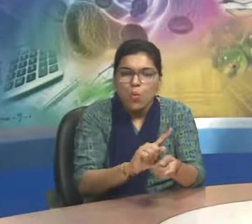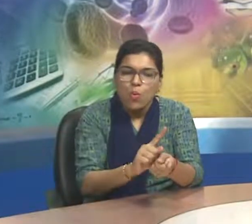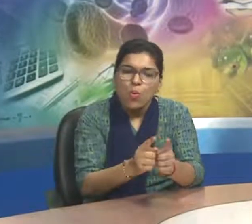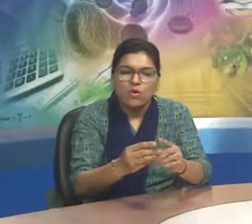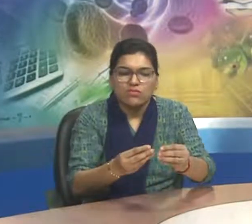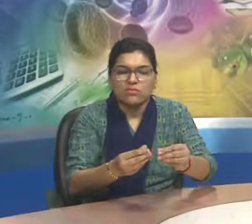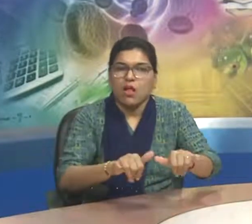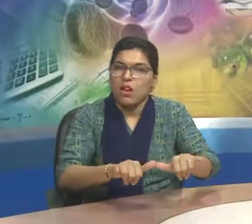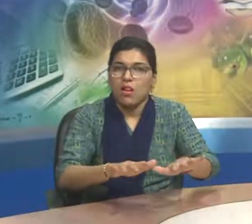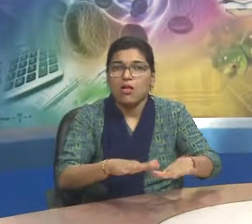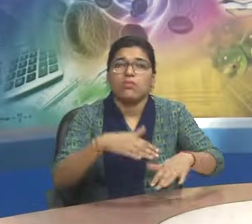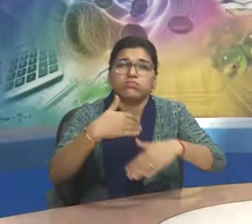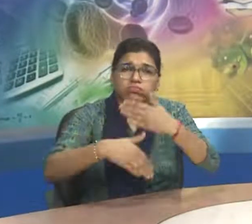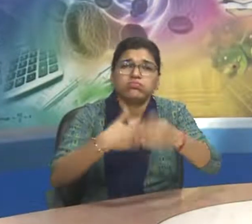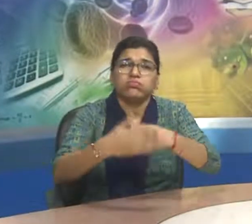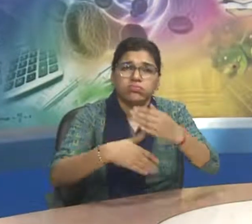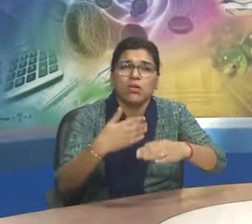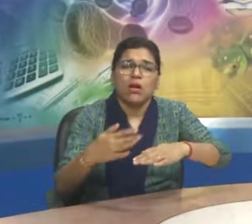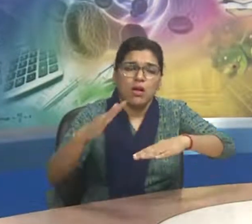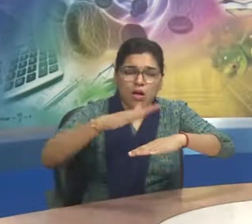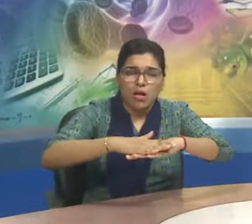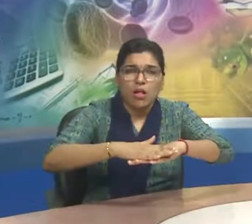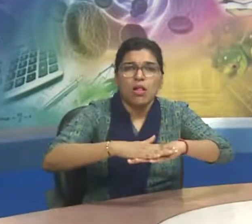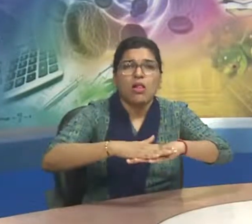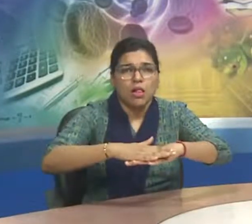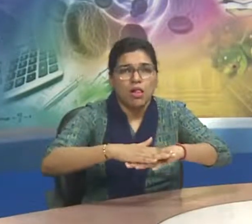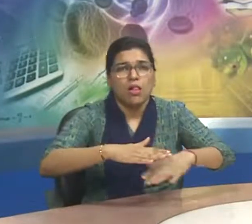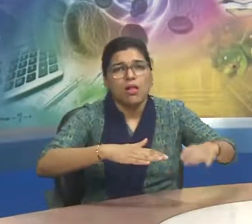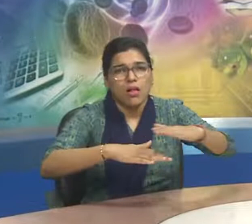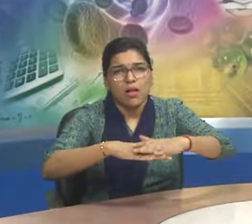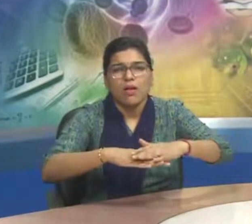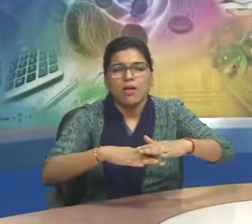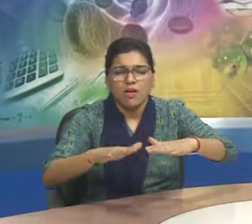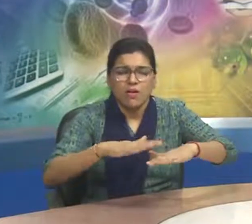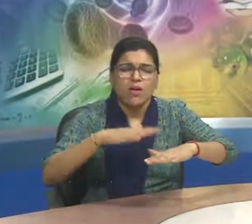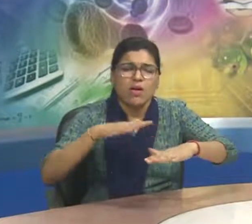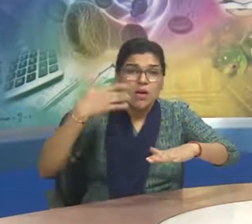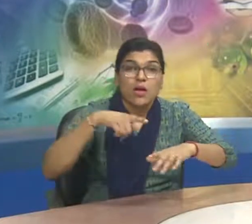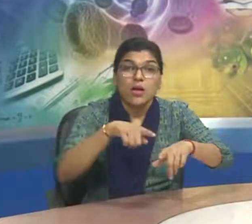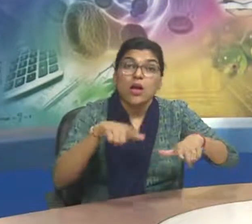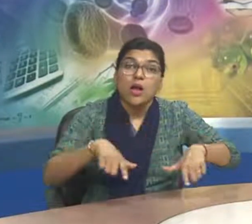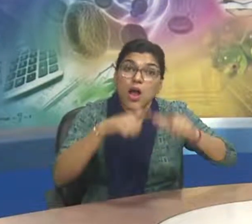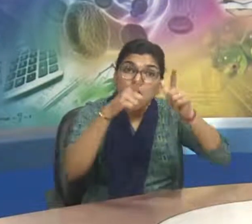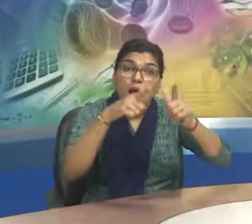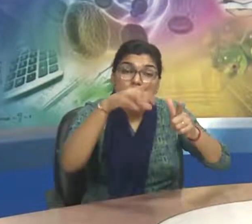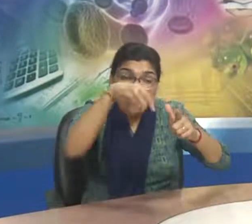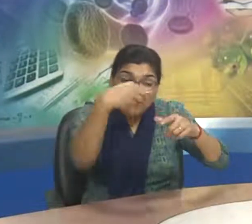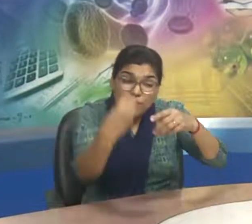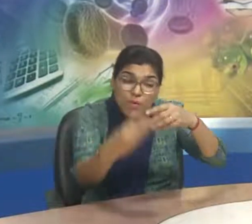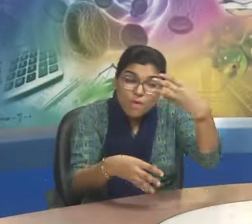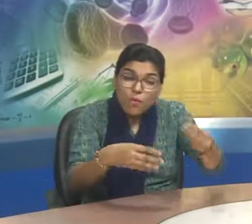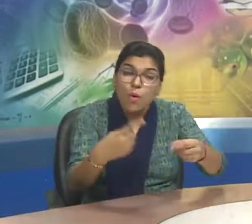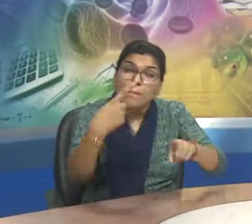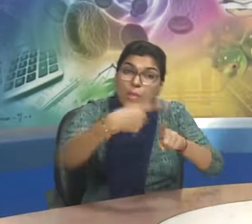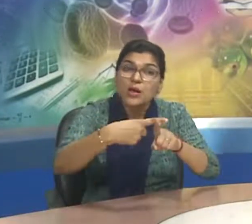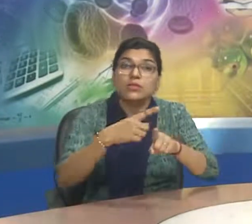and under immense pressure and intense heat for a long time, for years, trees